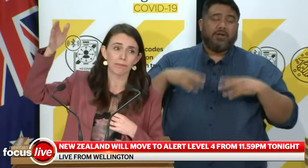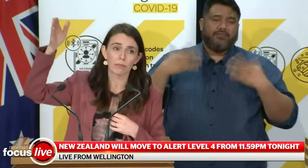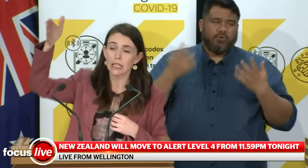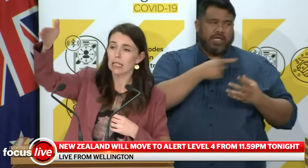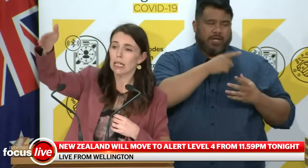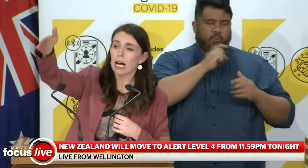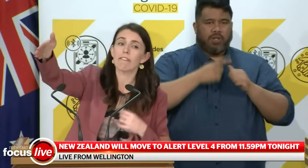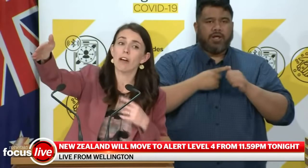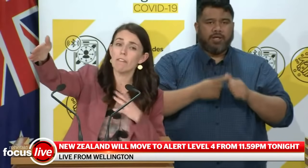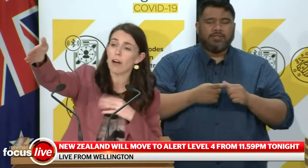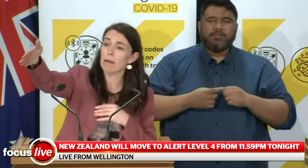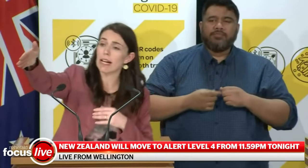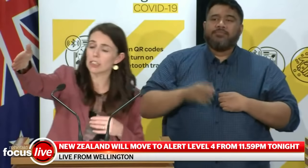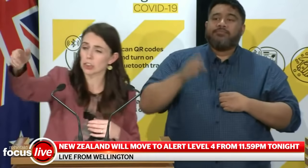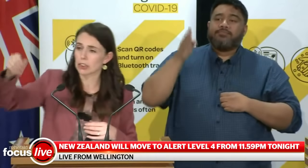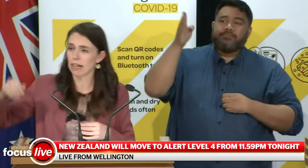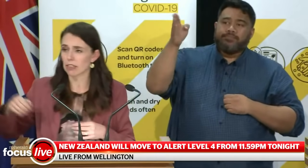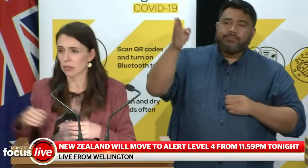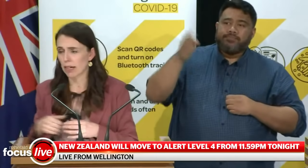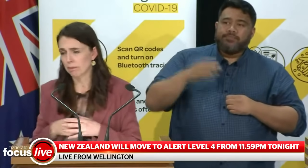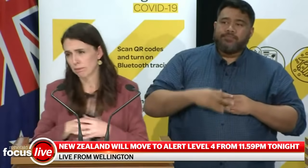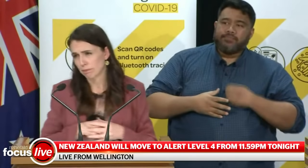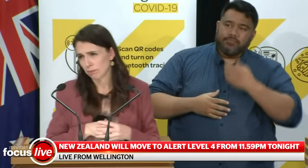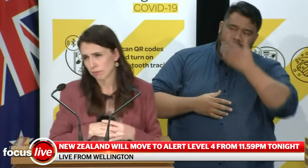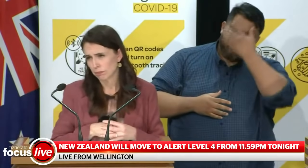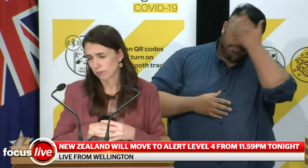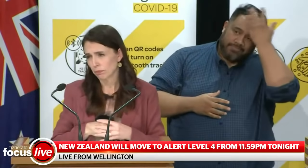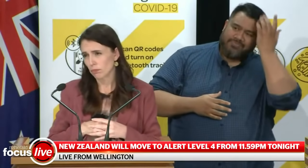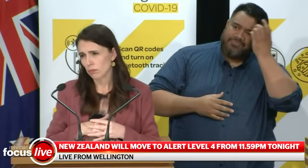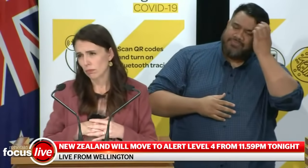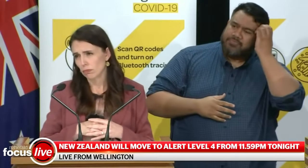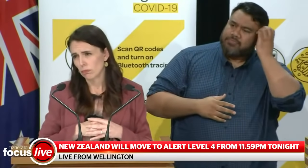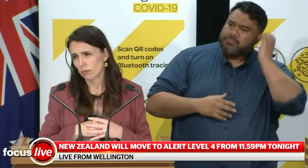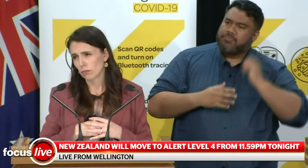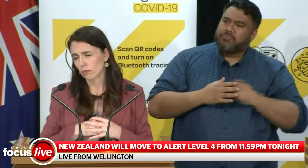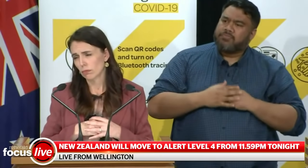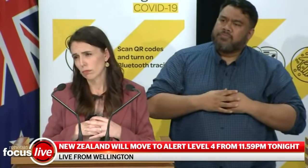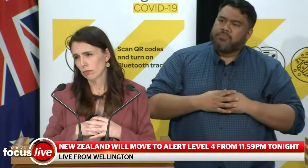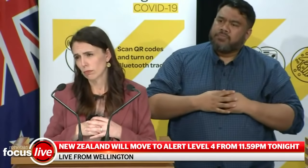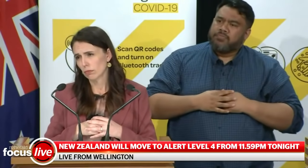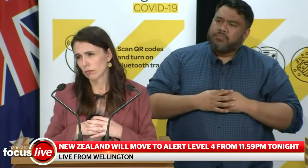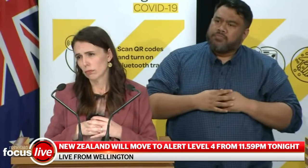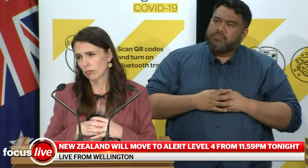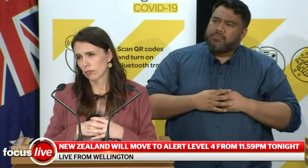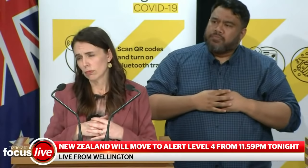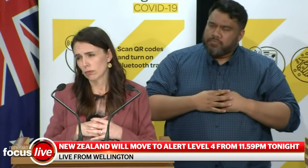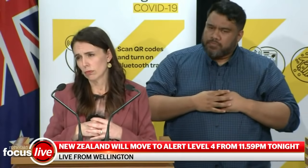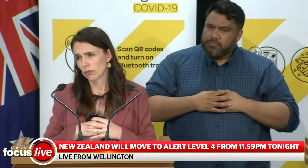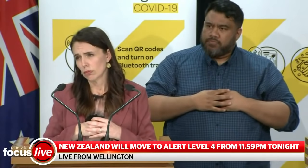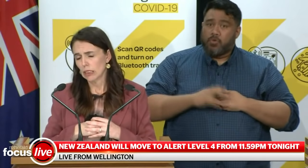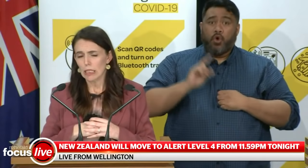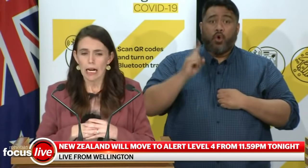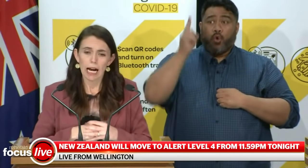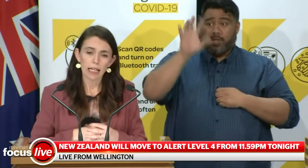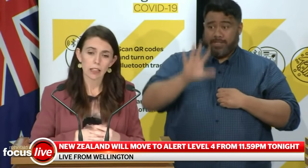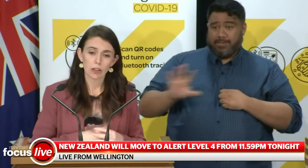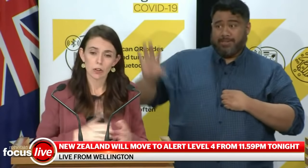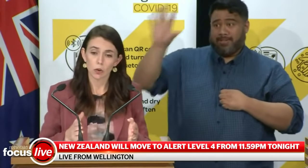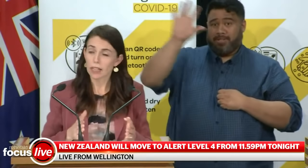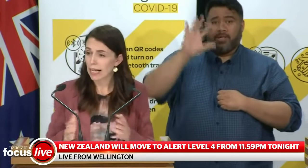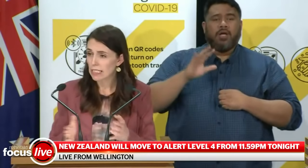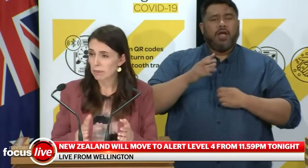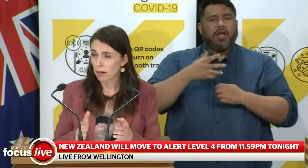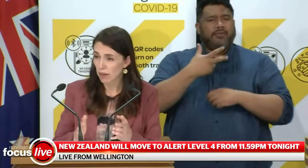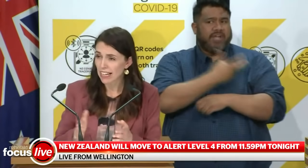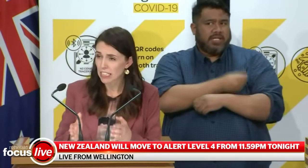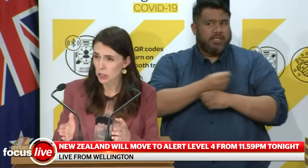modelling. If I may, I just canvass around. Been given to surge vaccination after the 48 hours in the Auckland region?